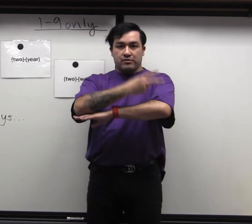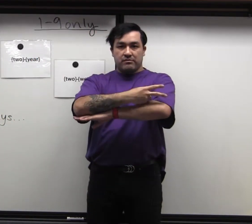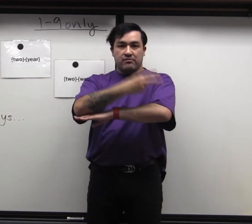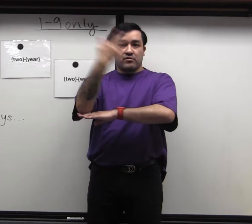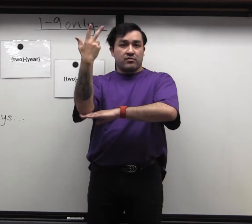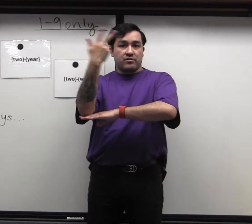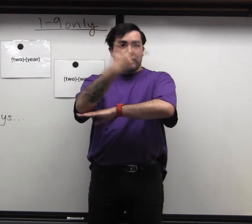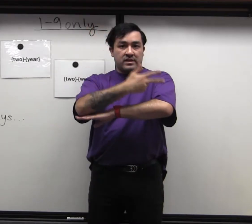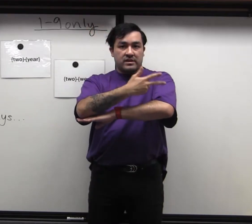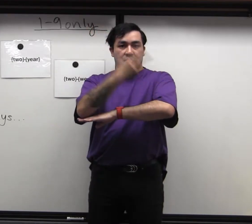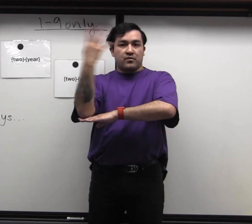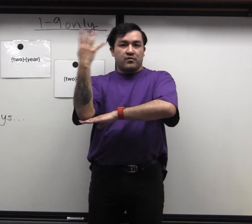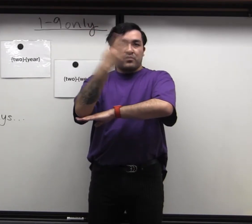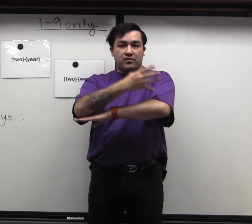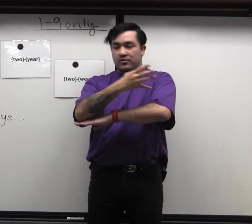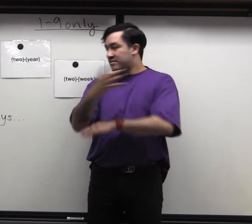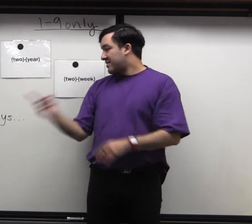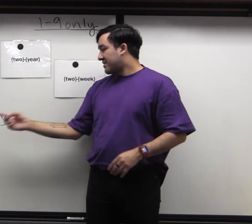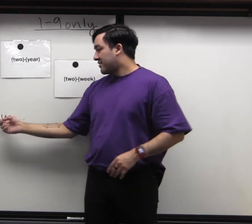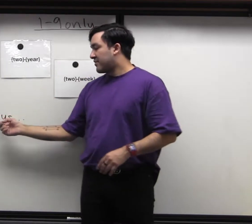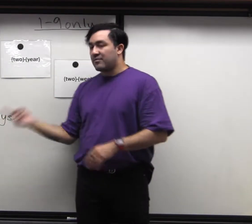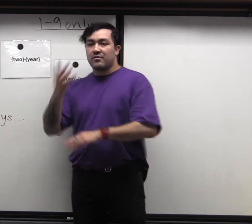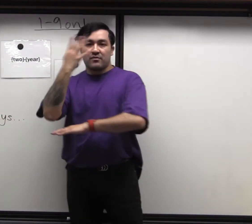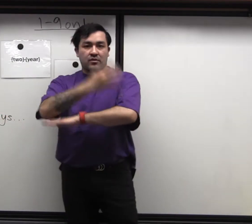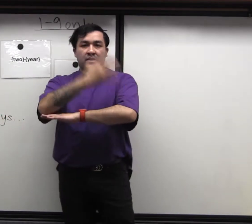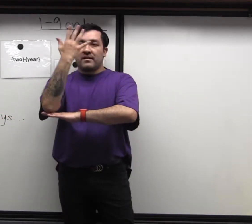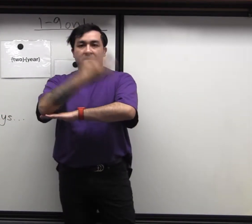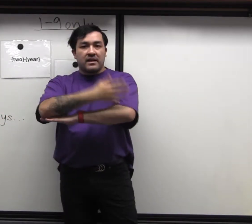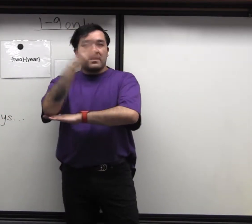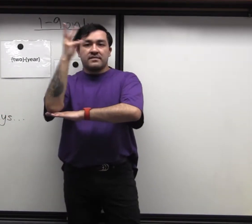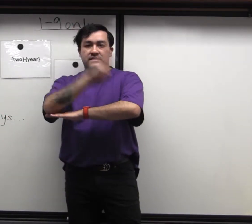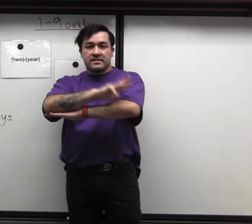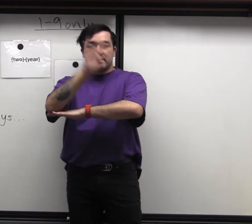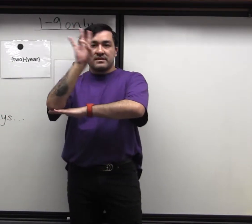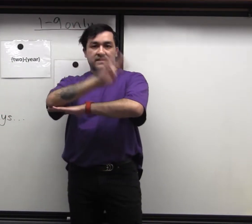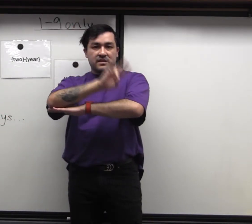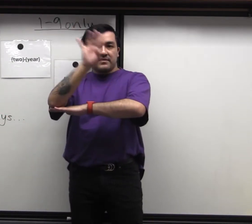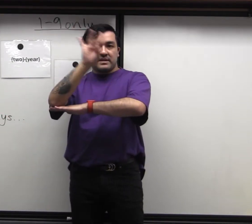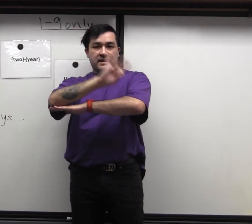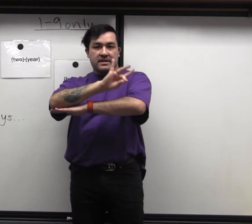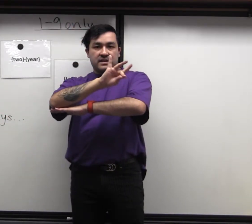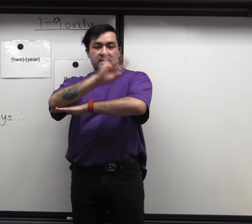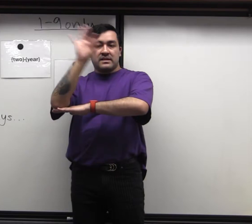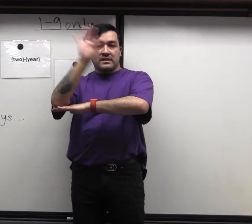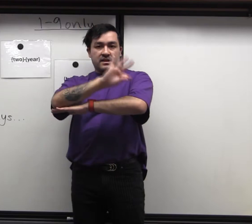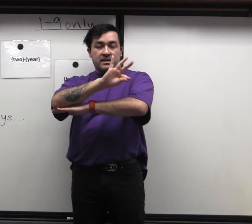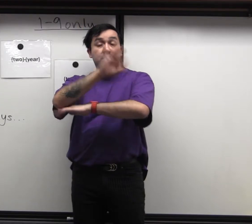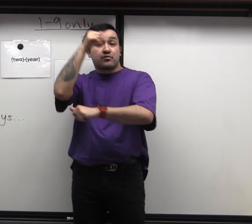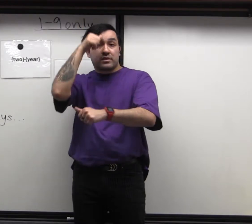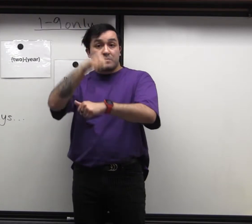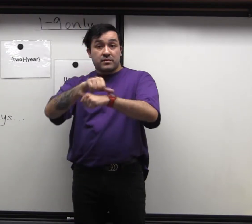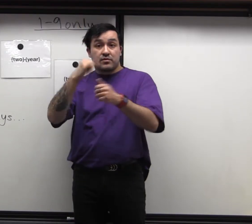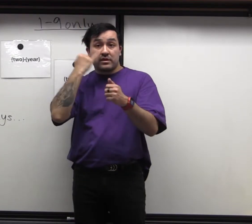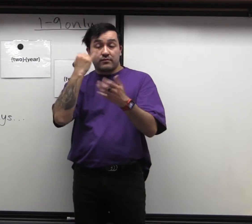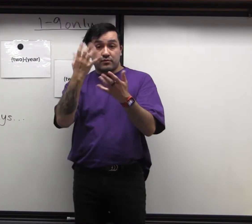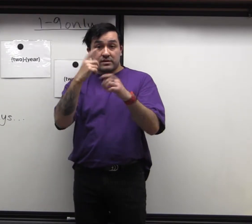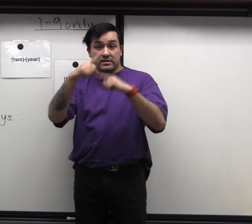2 days, we would just replace the year with days. And so we can do 1, 2, 3, 4, 5, 6, 7, 8, 9, 9 days, right?